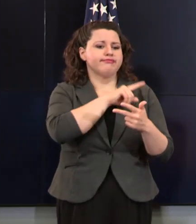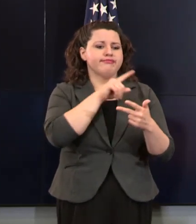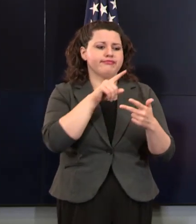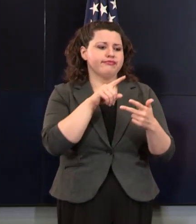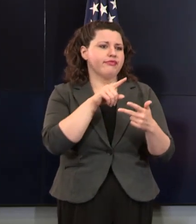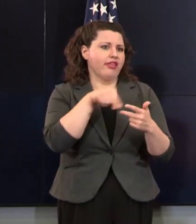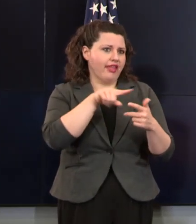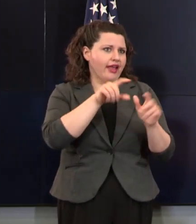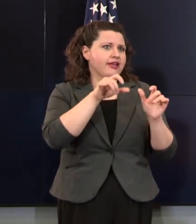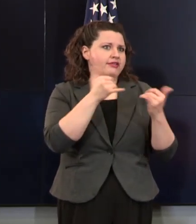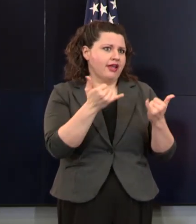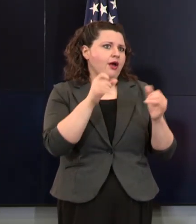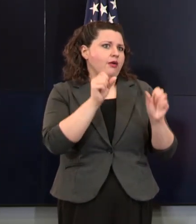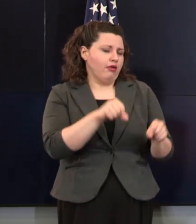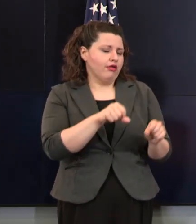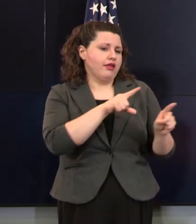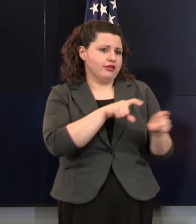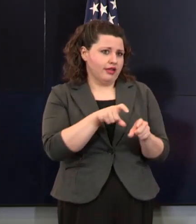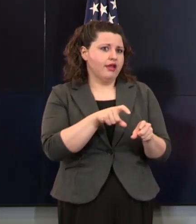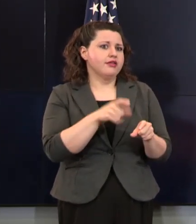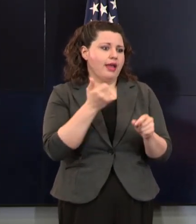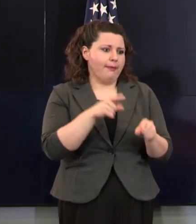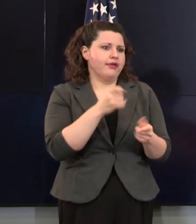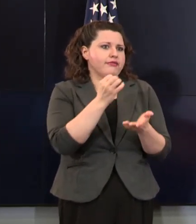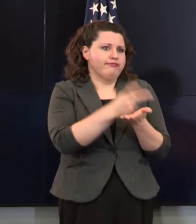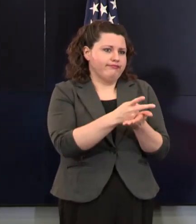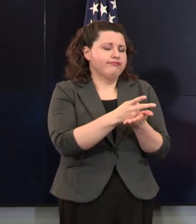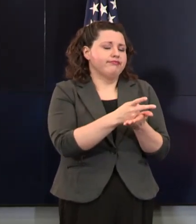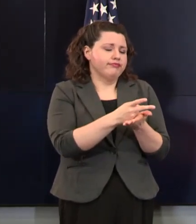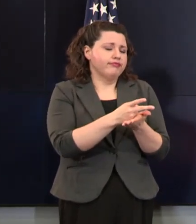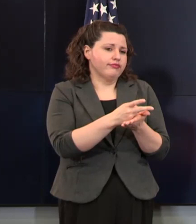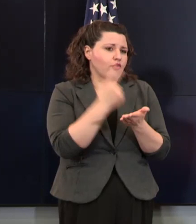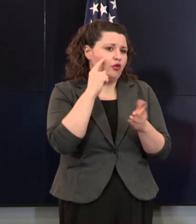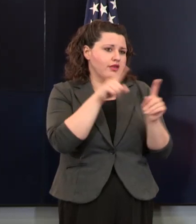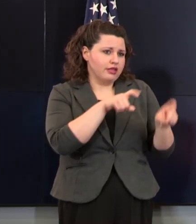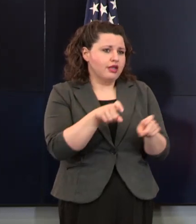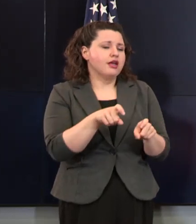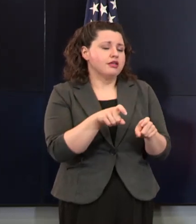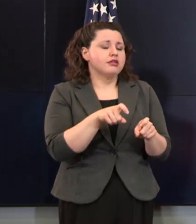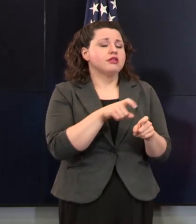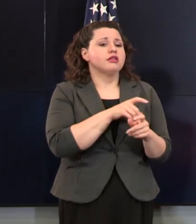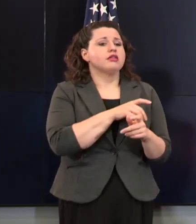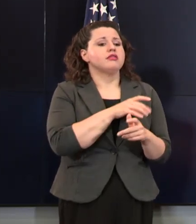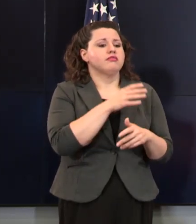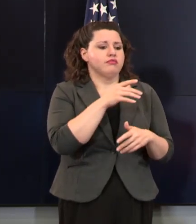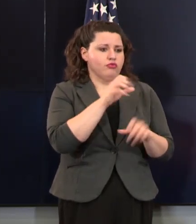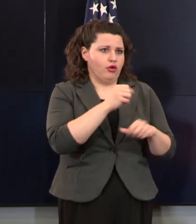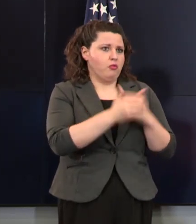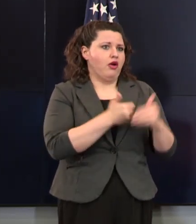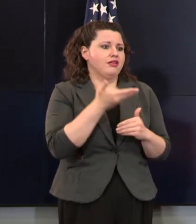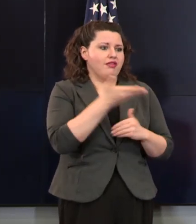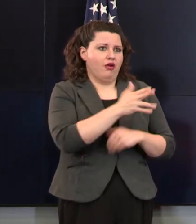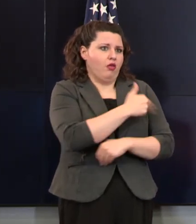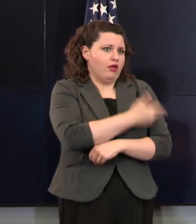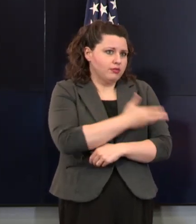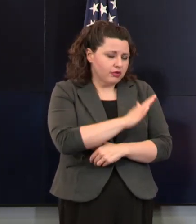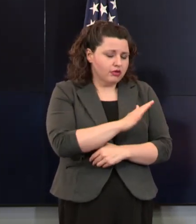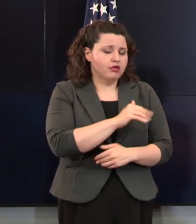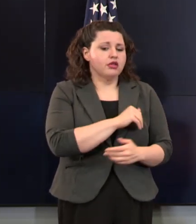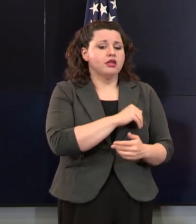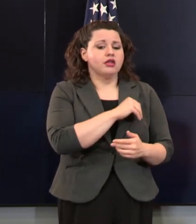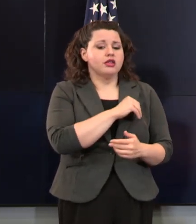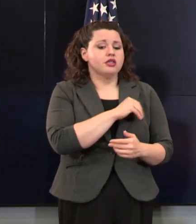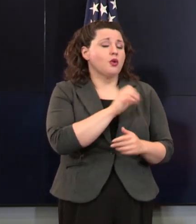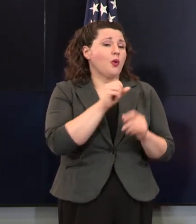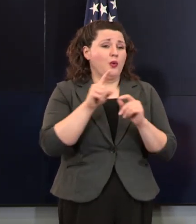board, and they're able now, once they were validated, to actually do the test and then process it right at their facility. And